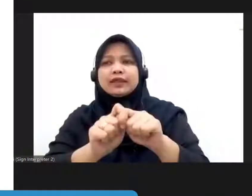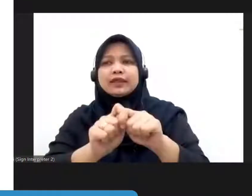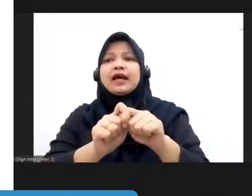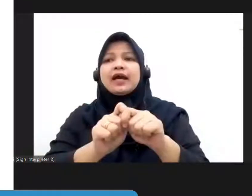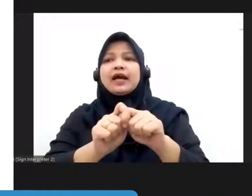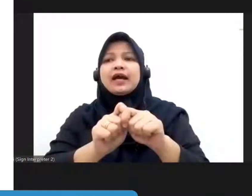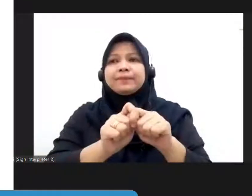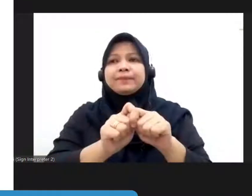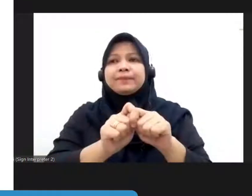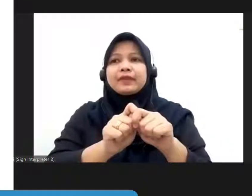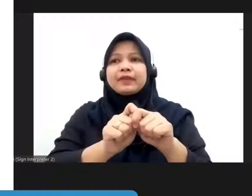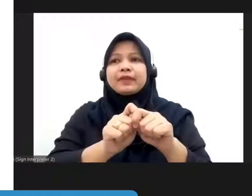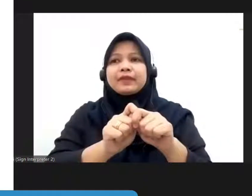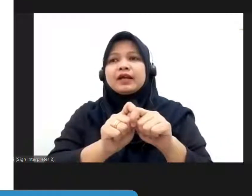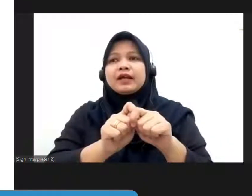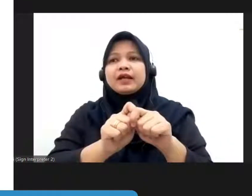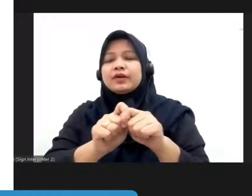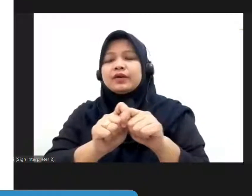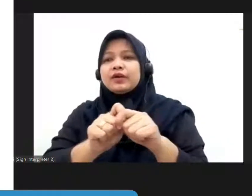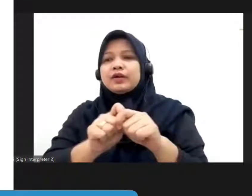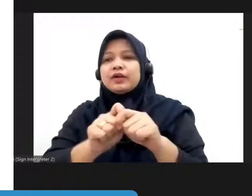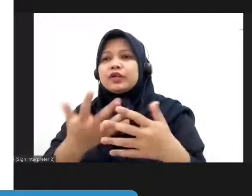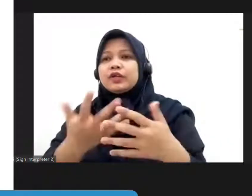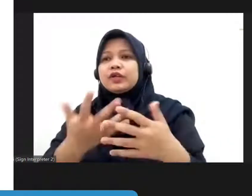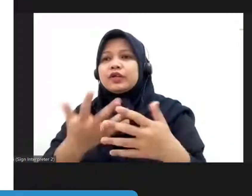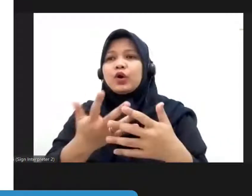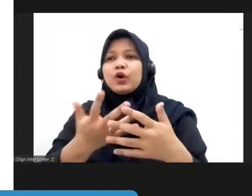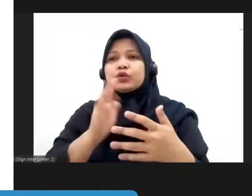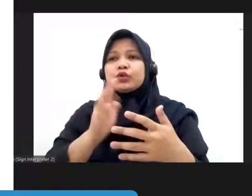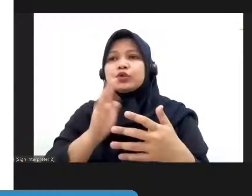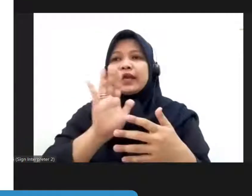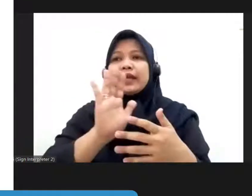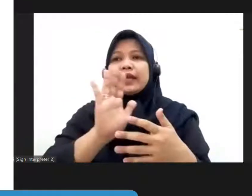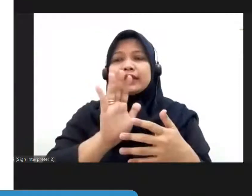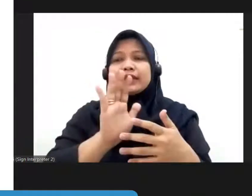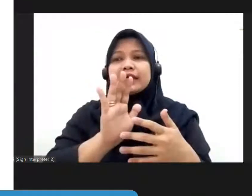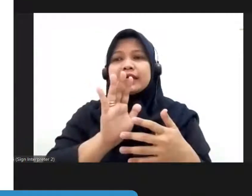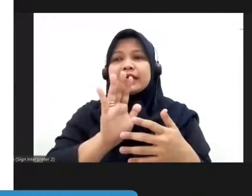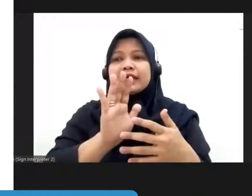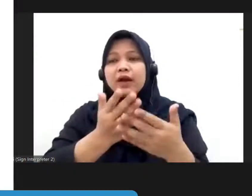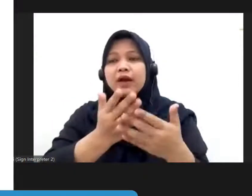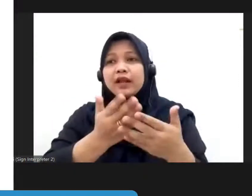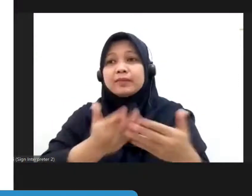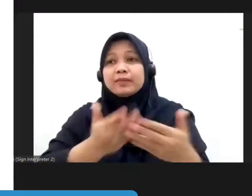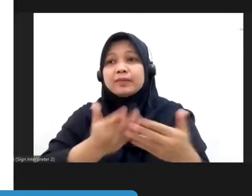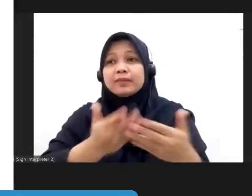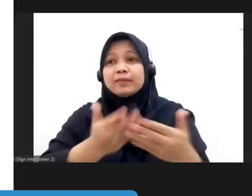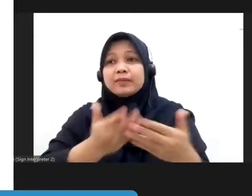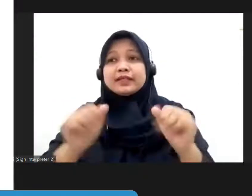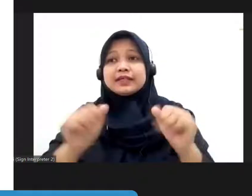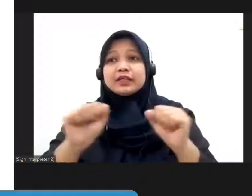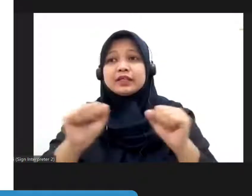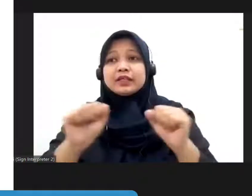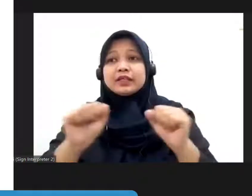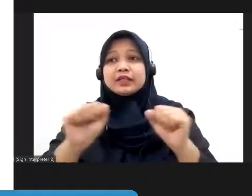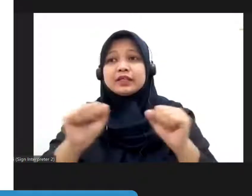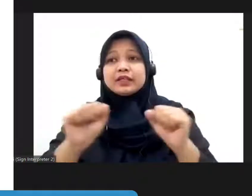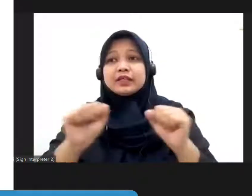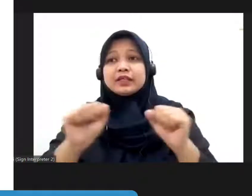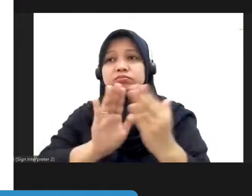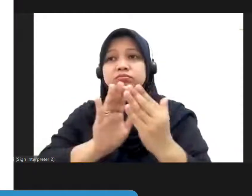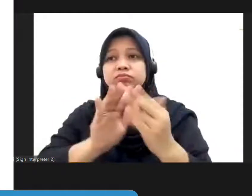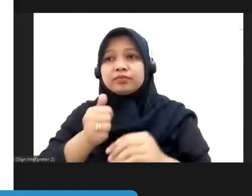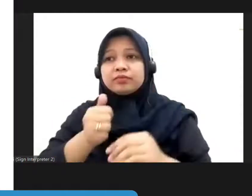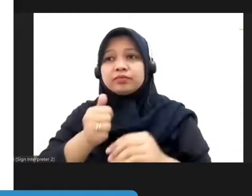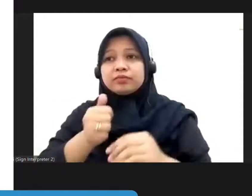kind of sharing with our staff who are responding on this situation. So I think we also need to think of such mechanism, and we are